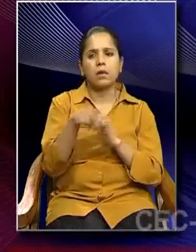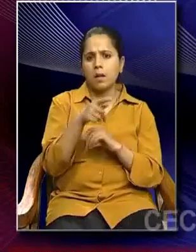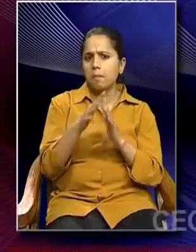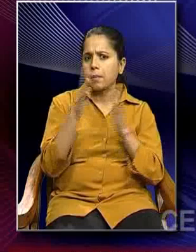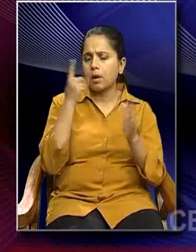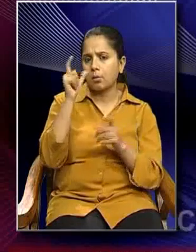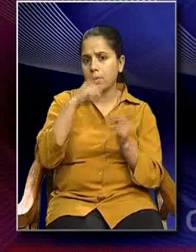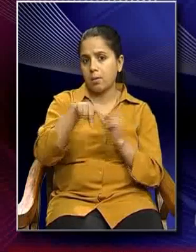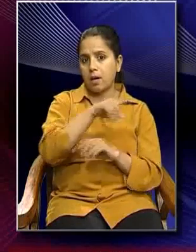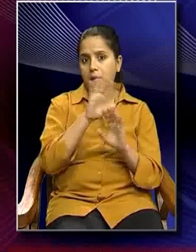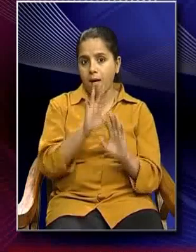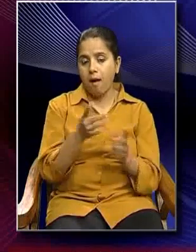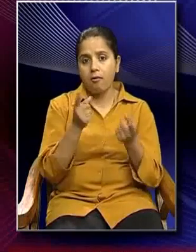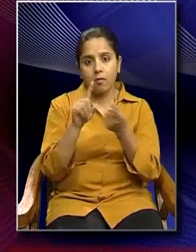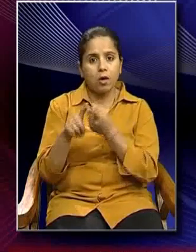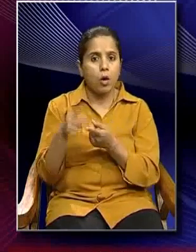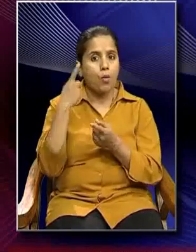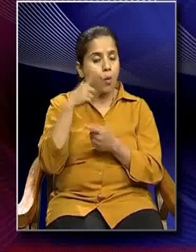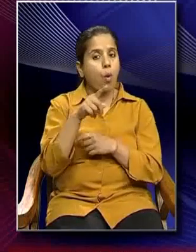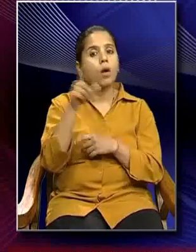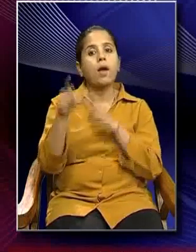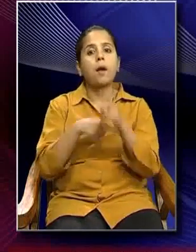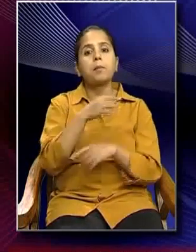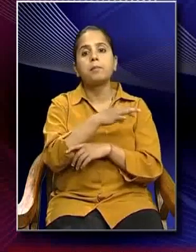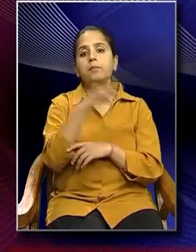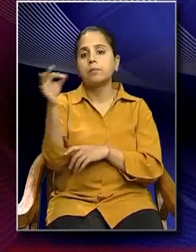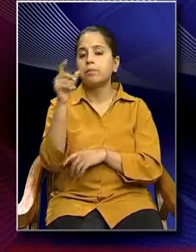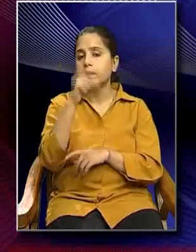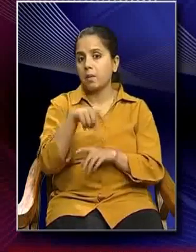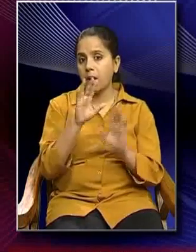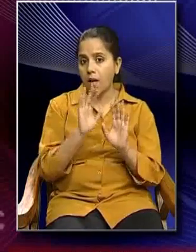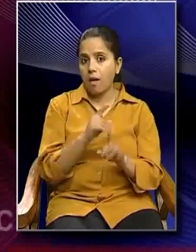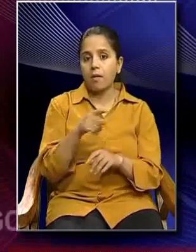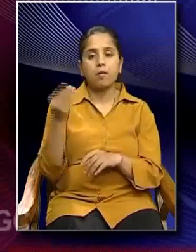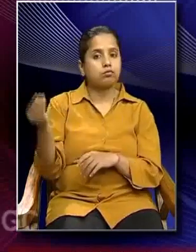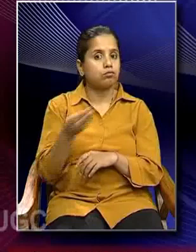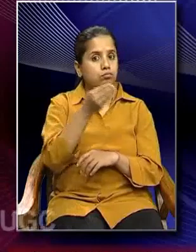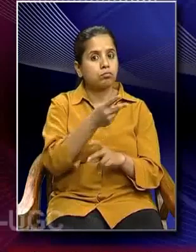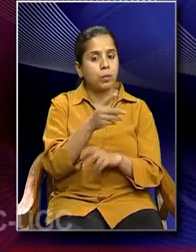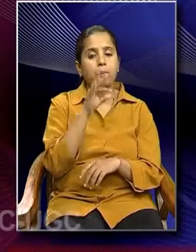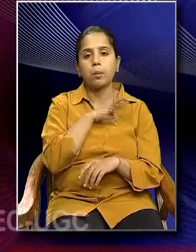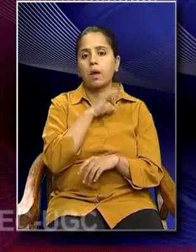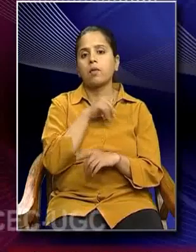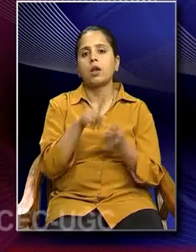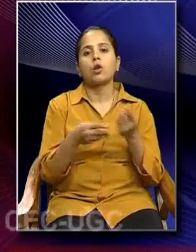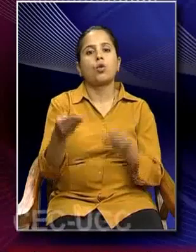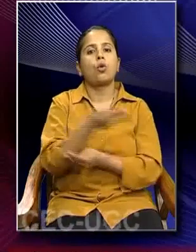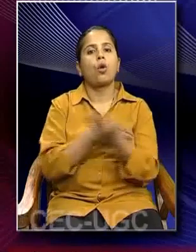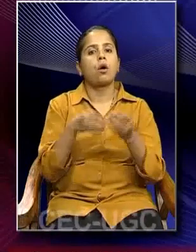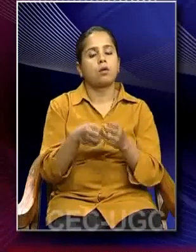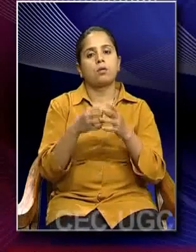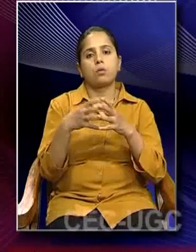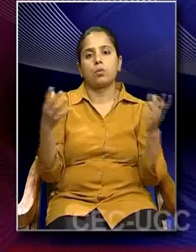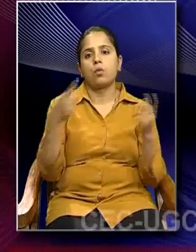the individuals and for the hire firms who are hiring these people and contributing to the benefit of economic growth for